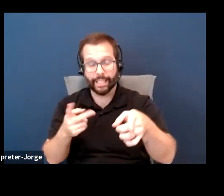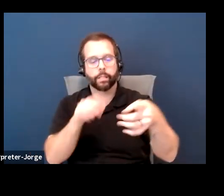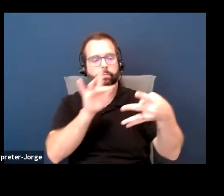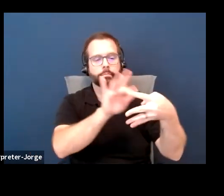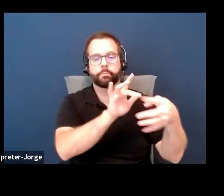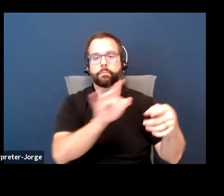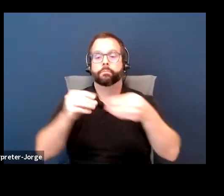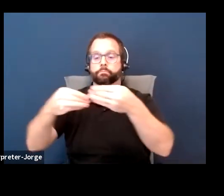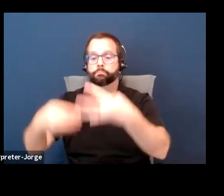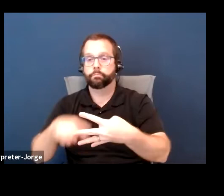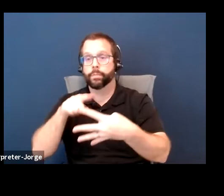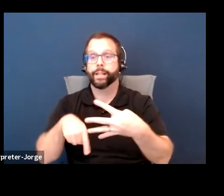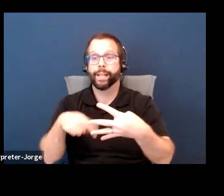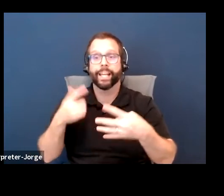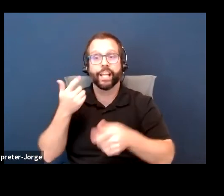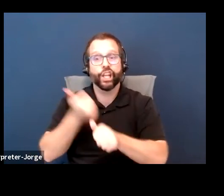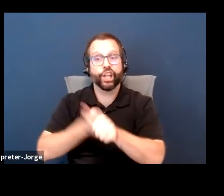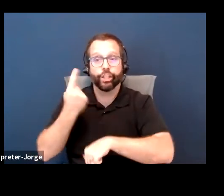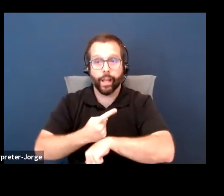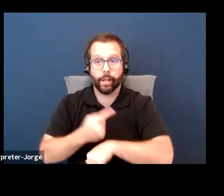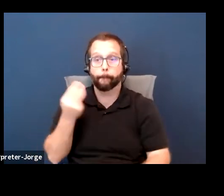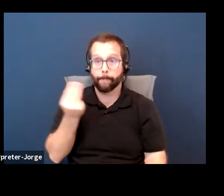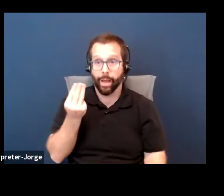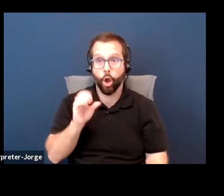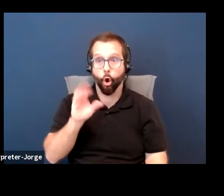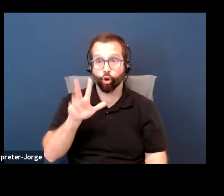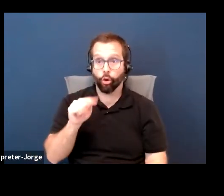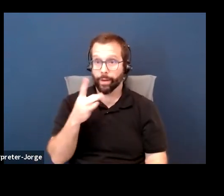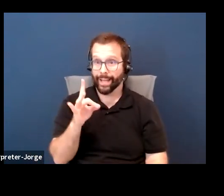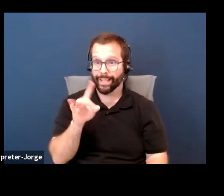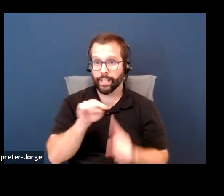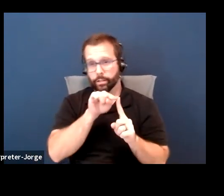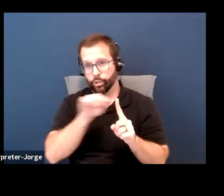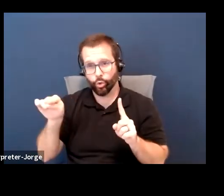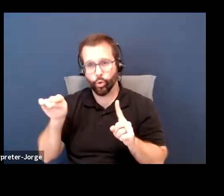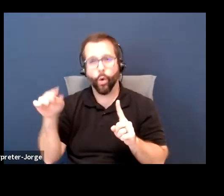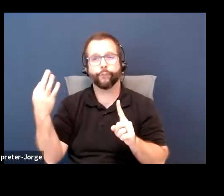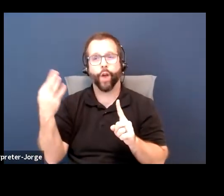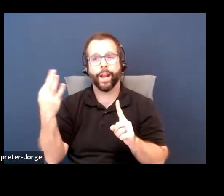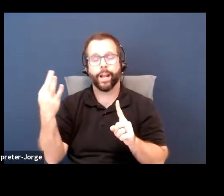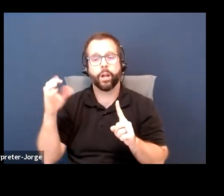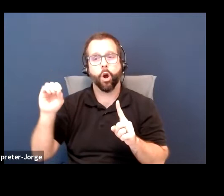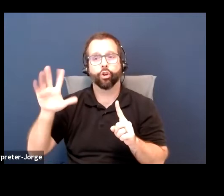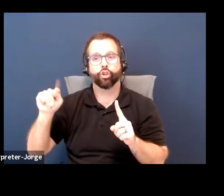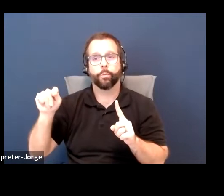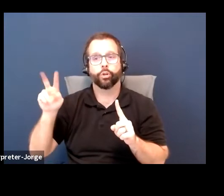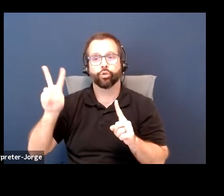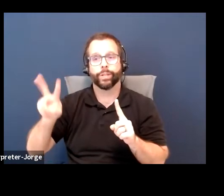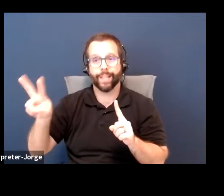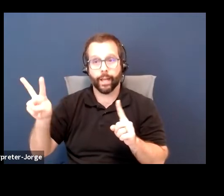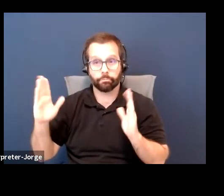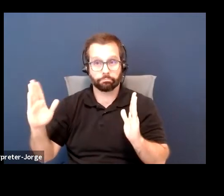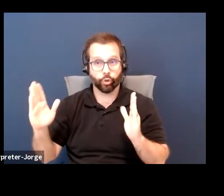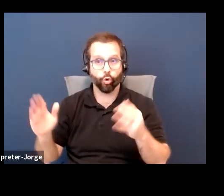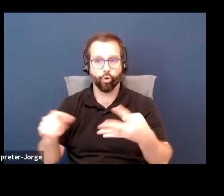meeting Monday, October 18th through Friday, October 22nd. And then you can select on